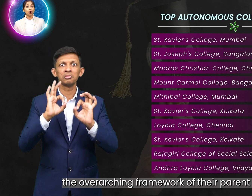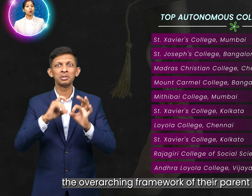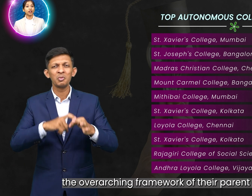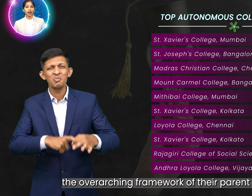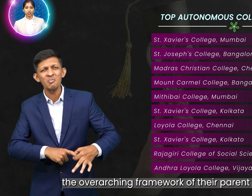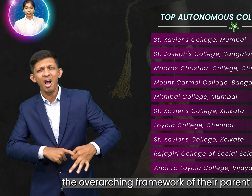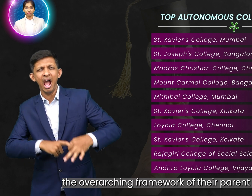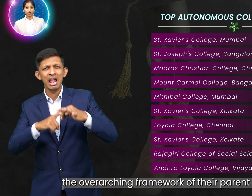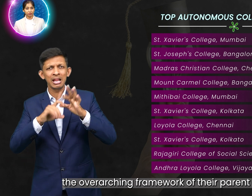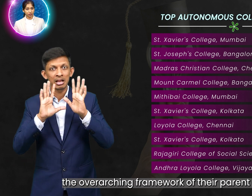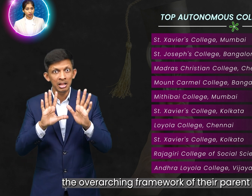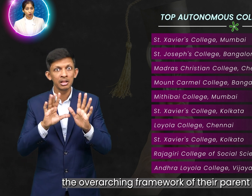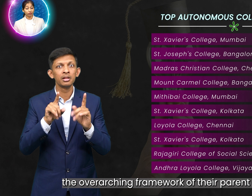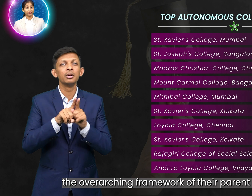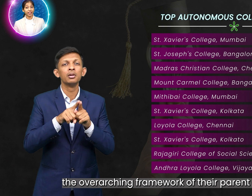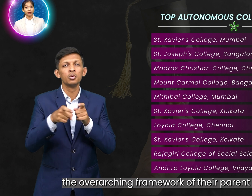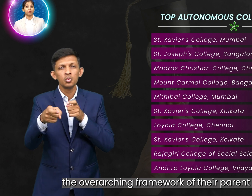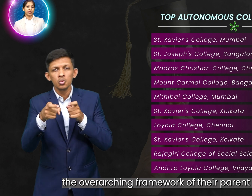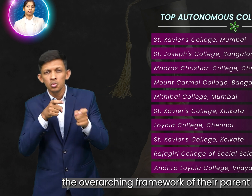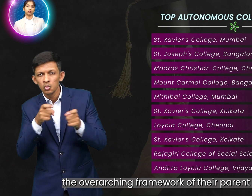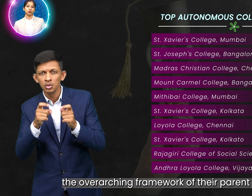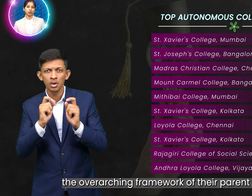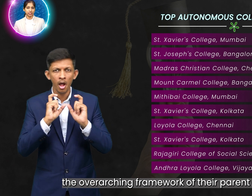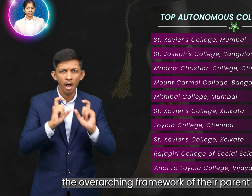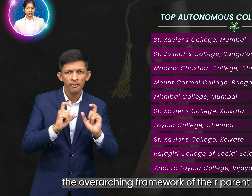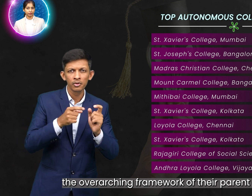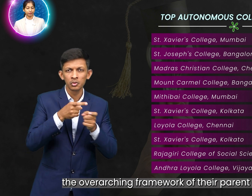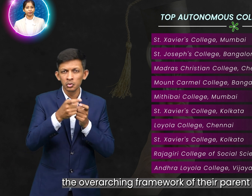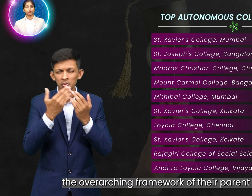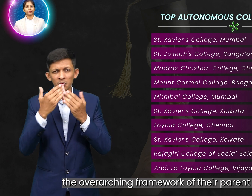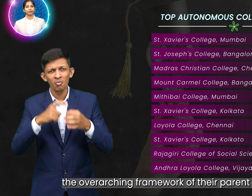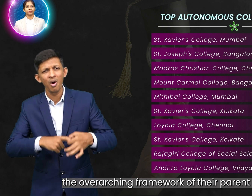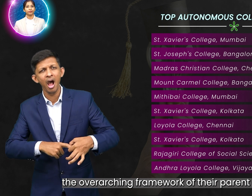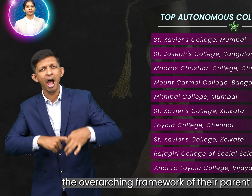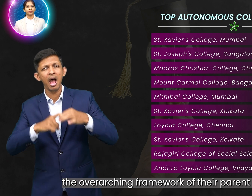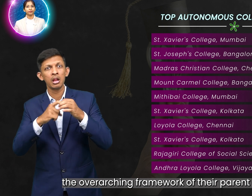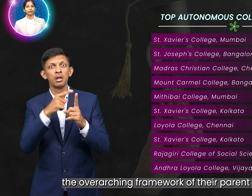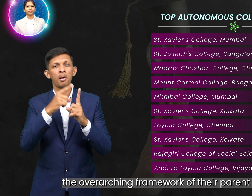the overarching framework of their parent university.